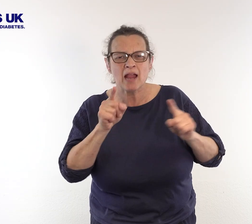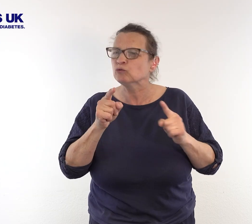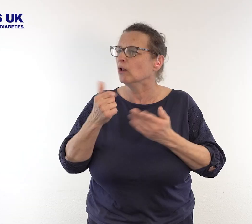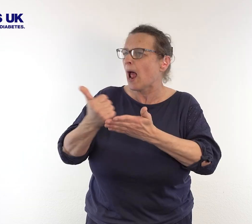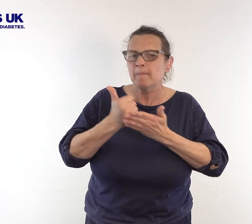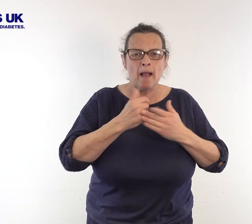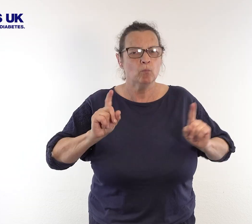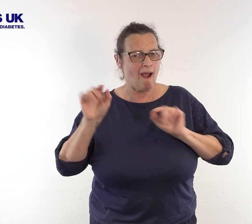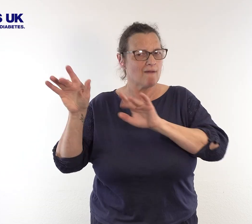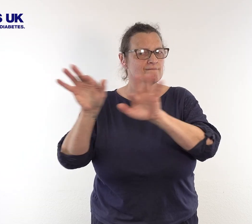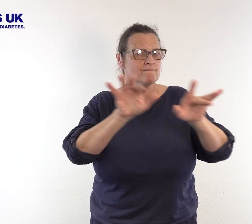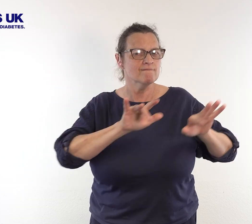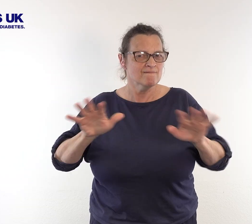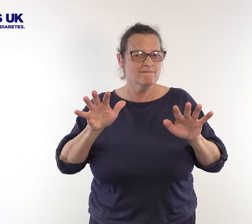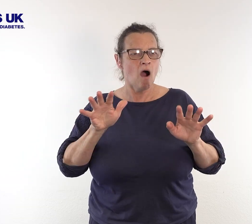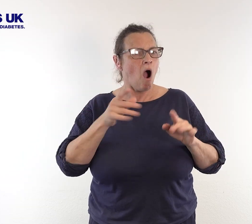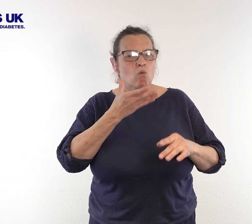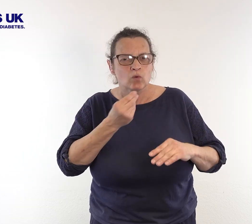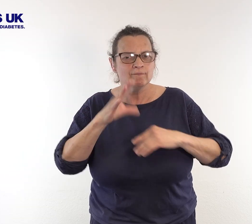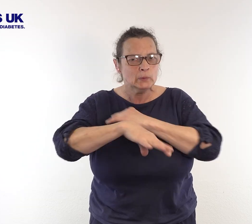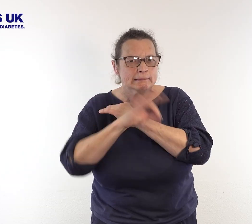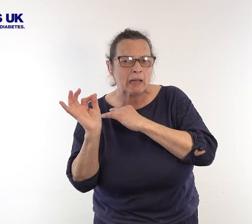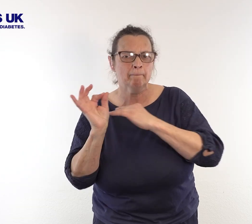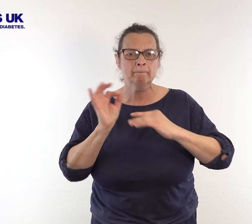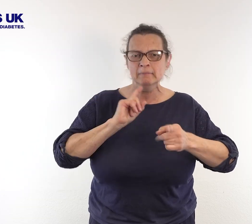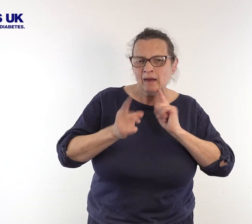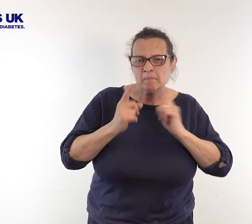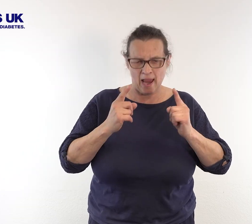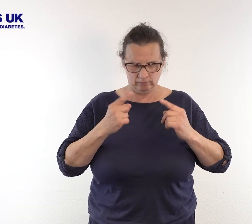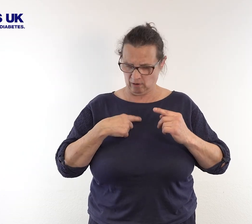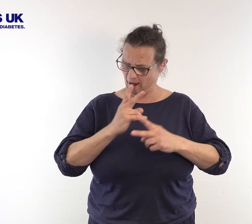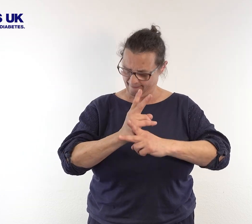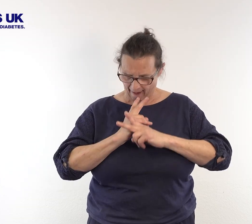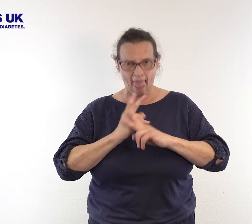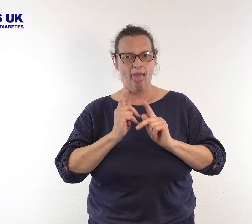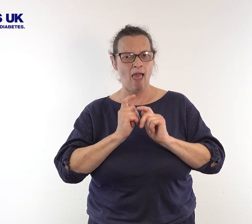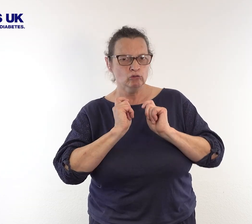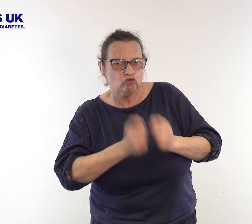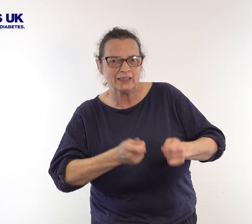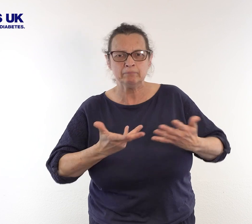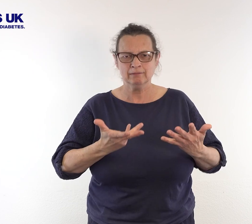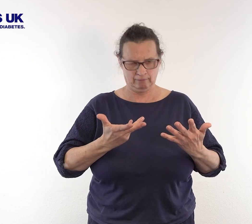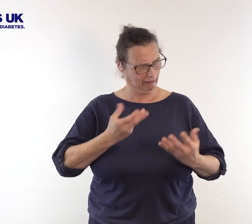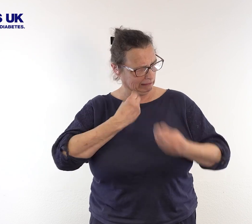well. There are lots of different ways they can help. The website has information and practical tips on living